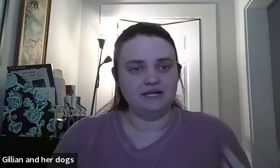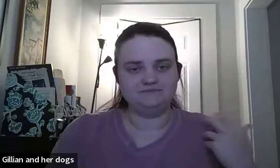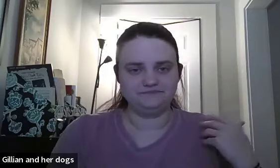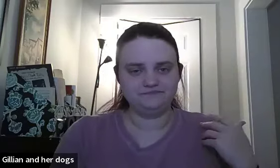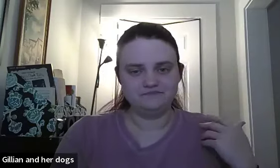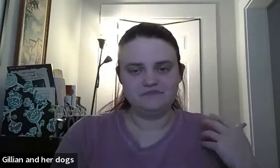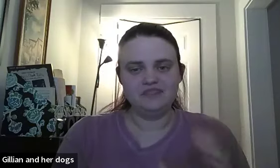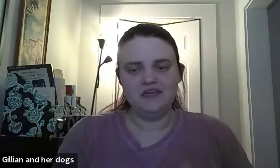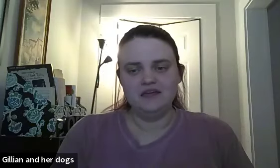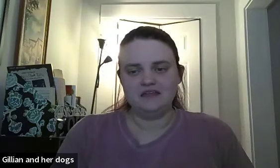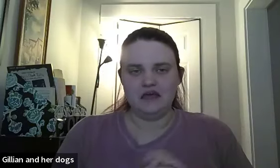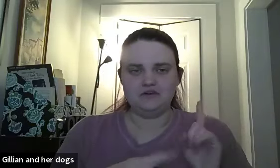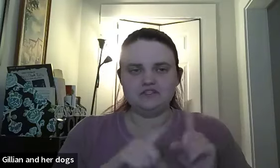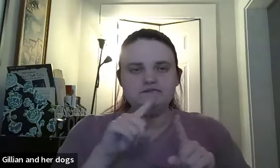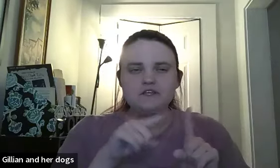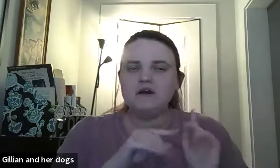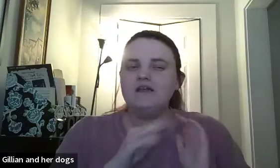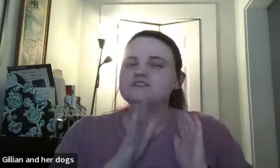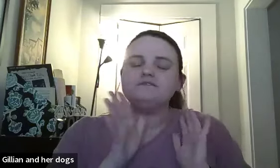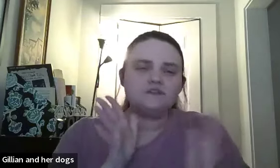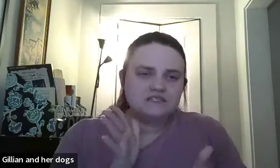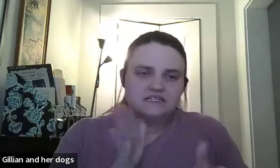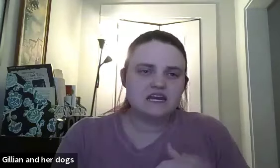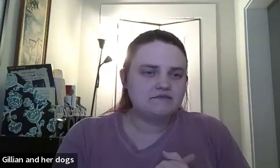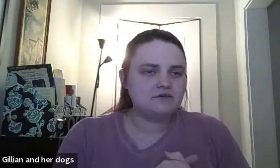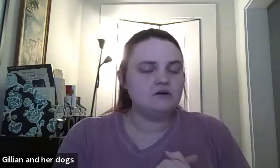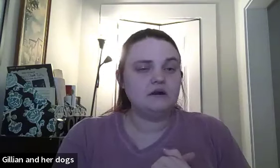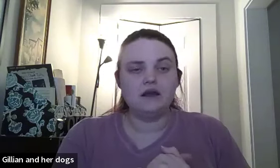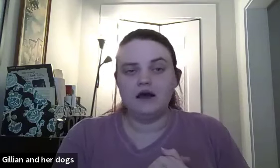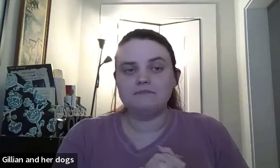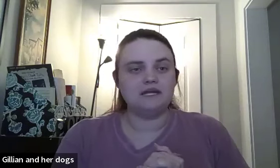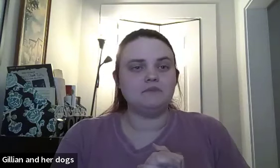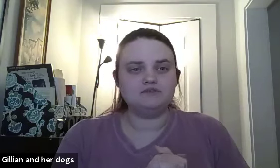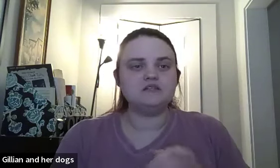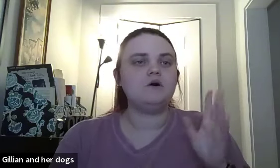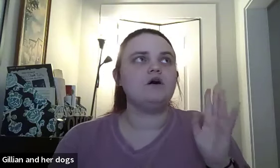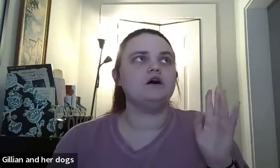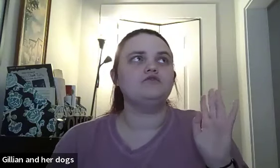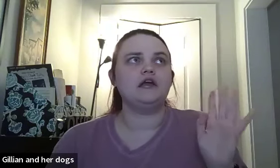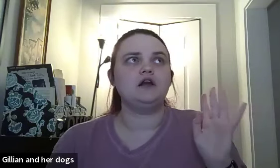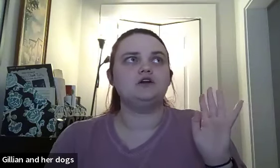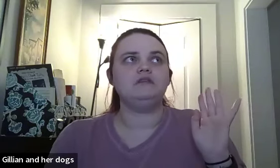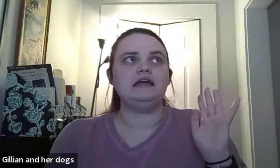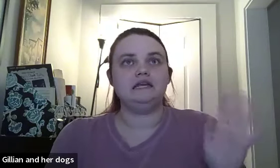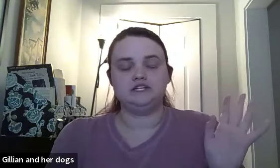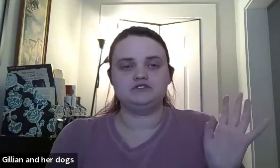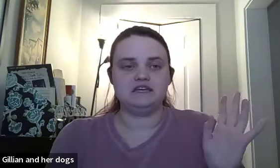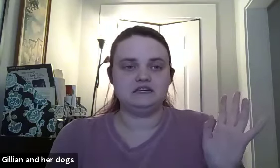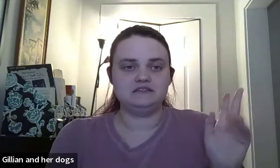But yeah, there's a few states that have their own, not many. Most of them are their like initials, like